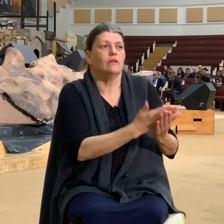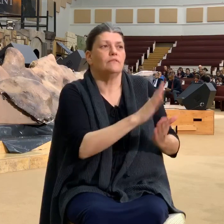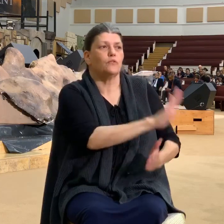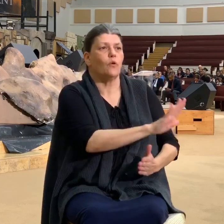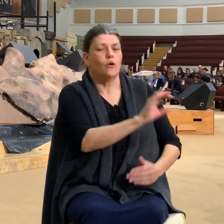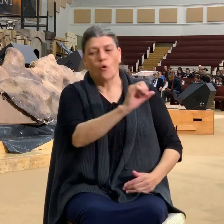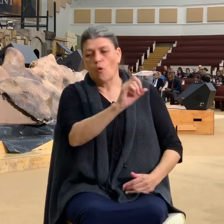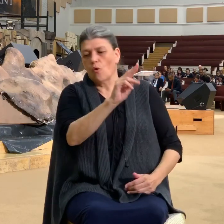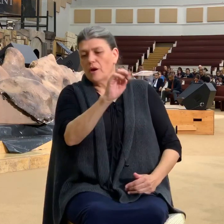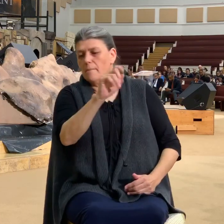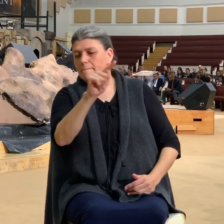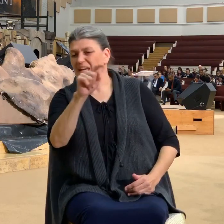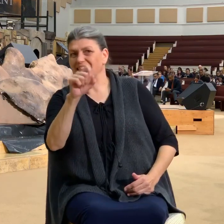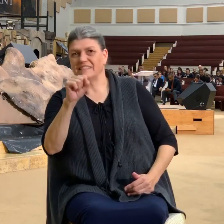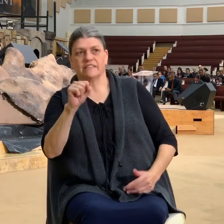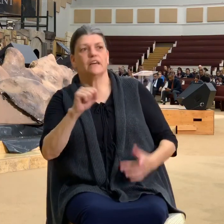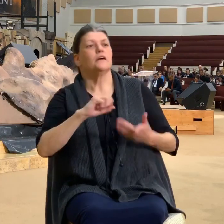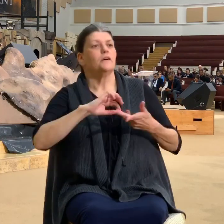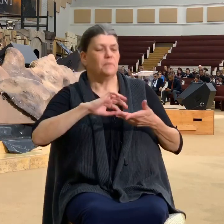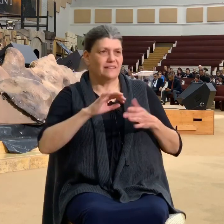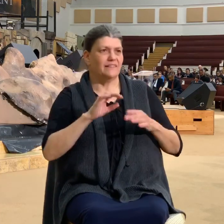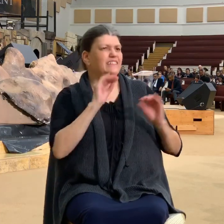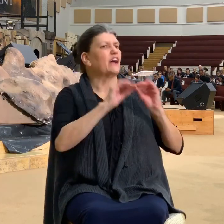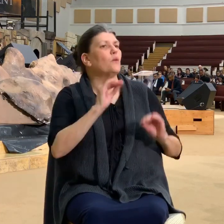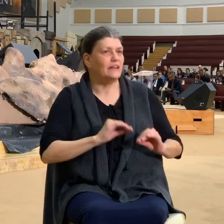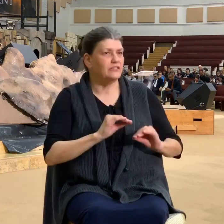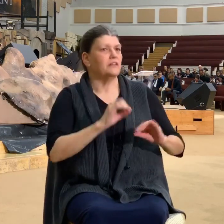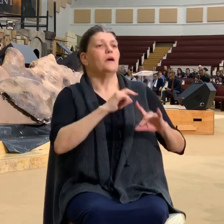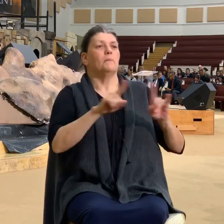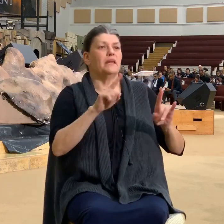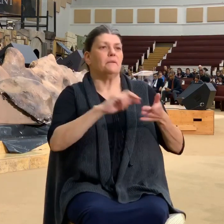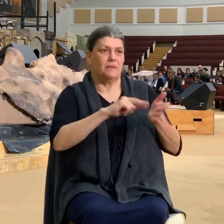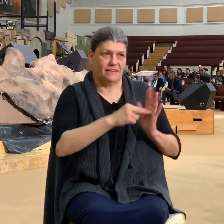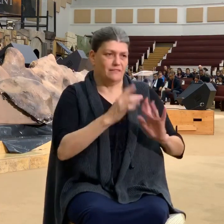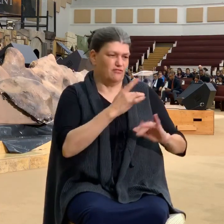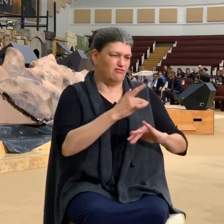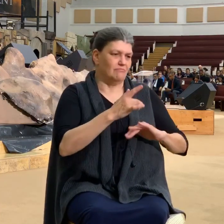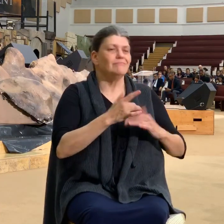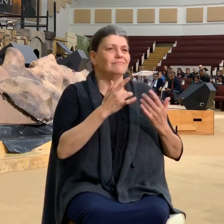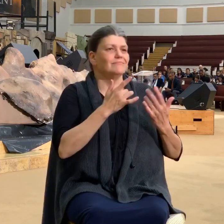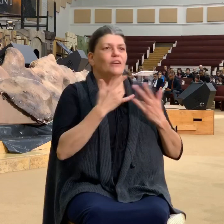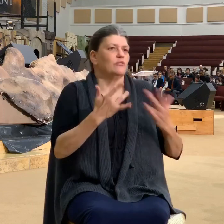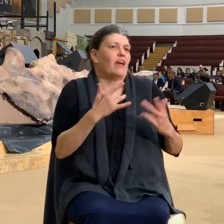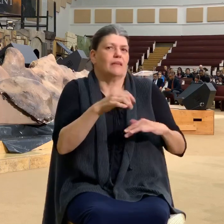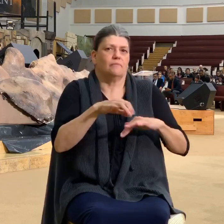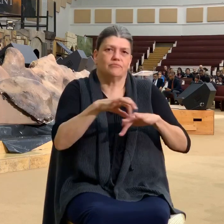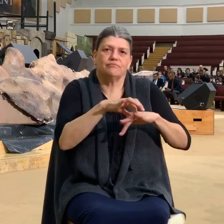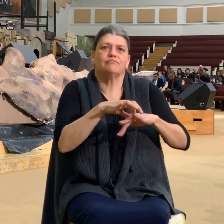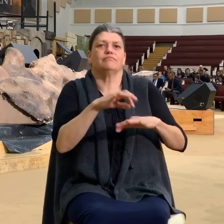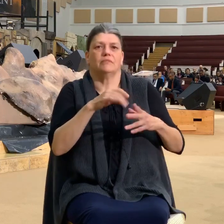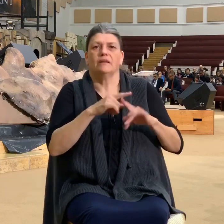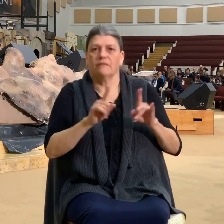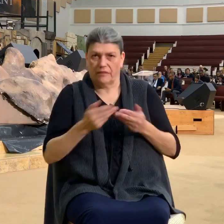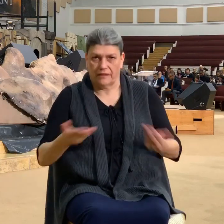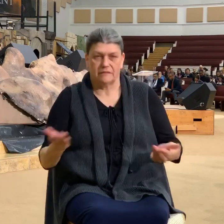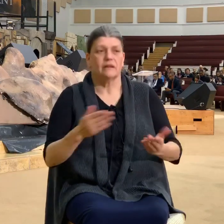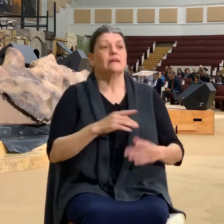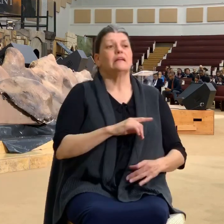It's pretty sobering scripture that's in your Bible. Now let's turn over to Exodus 35.